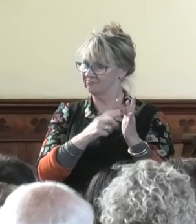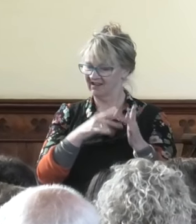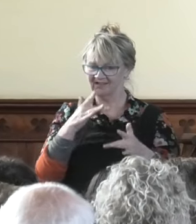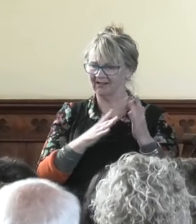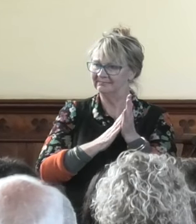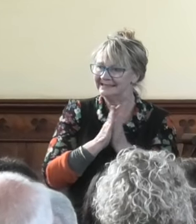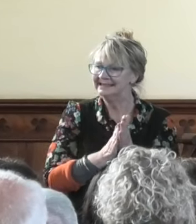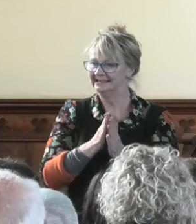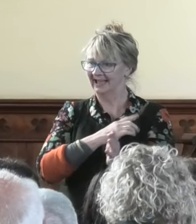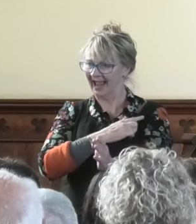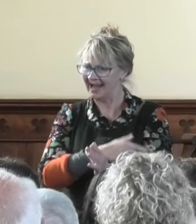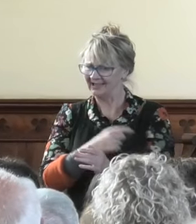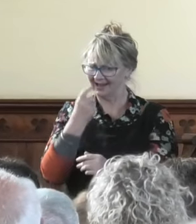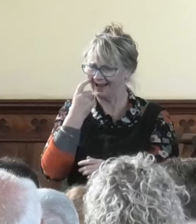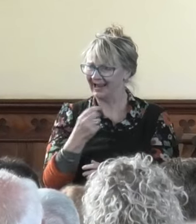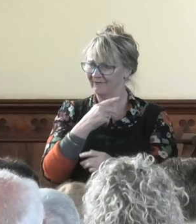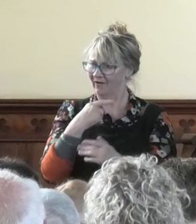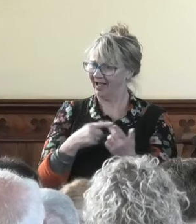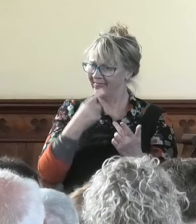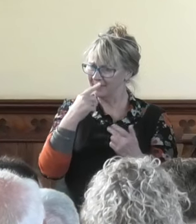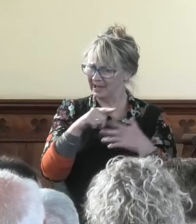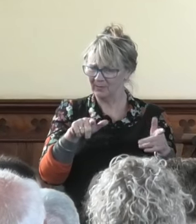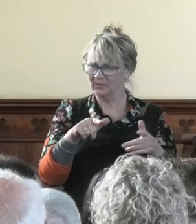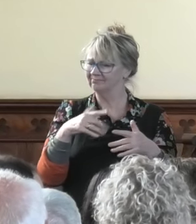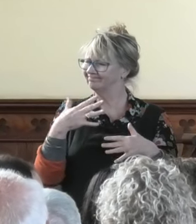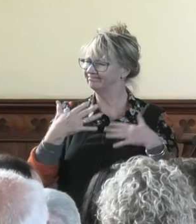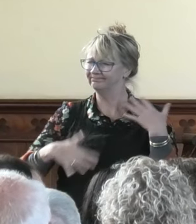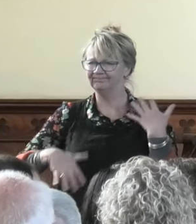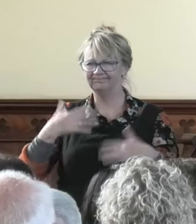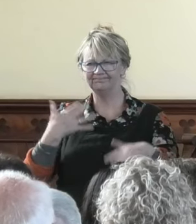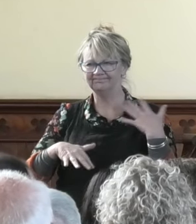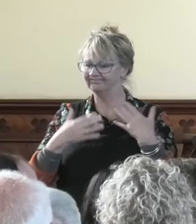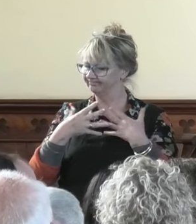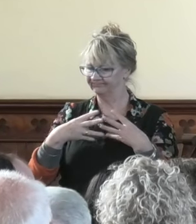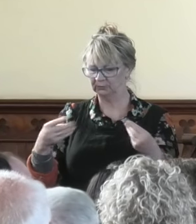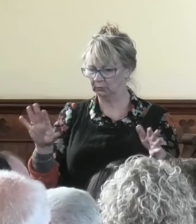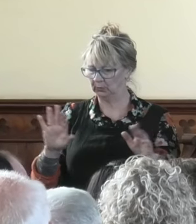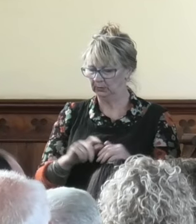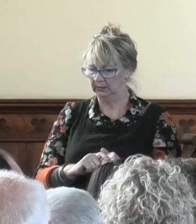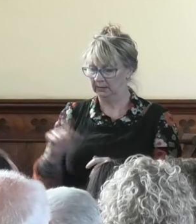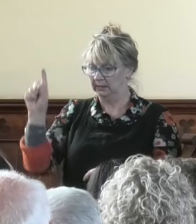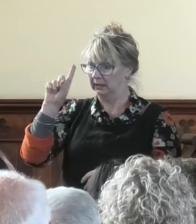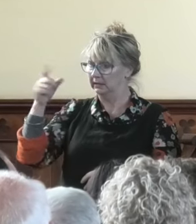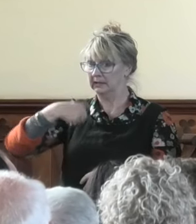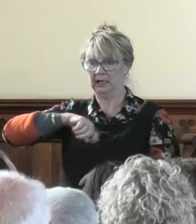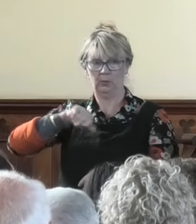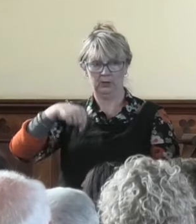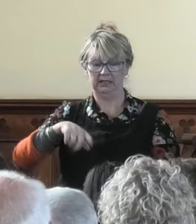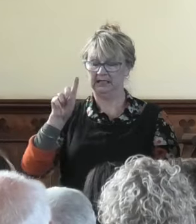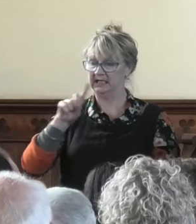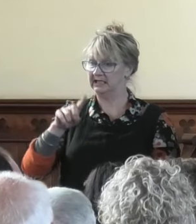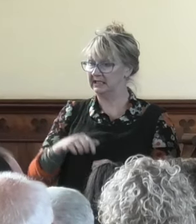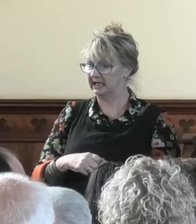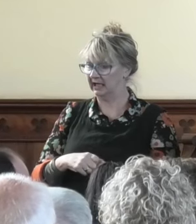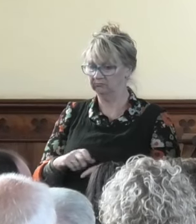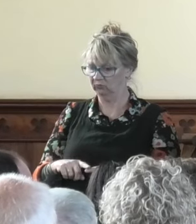and energy and care for others is indeed a painful season in life. But today we don't gather as those